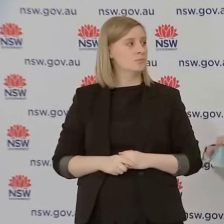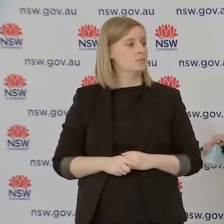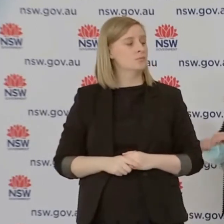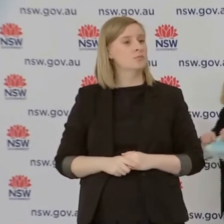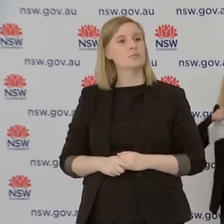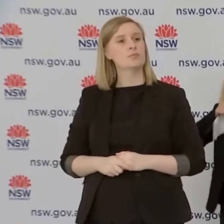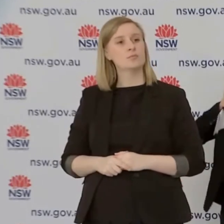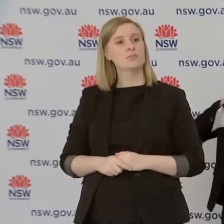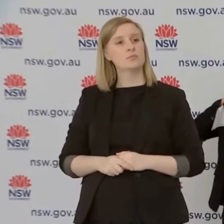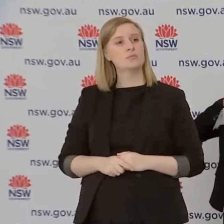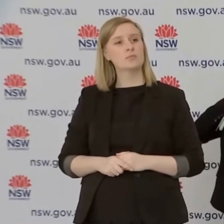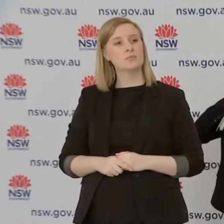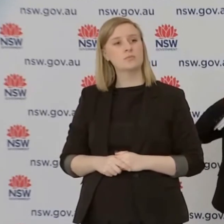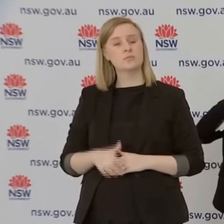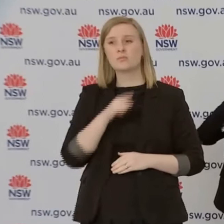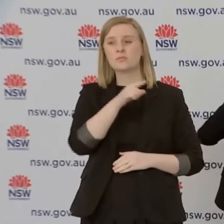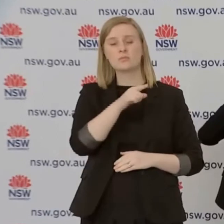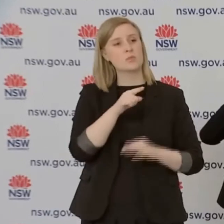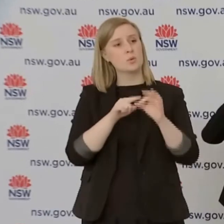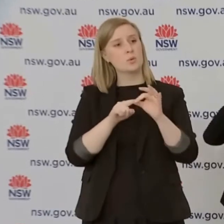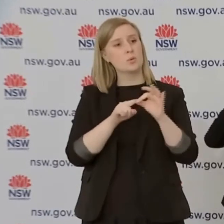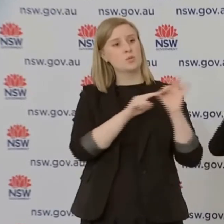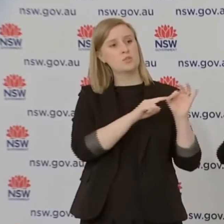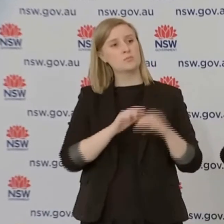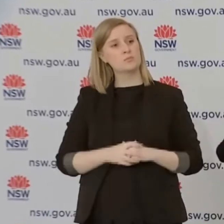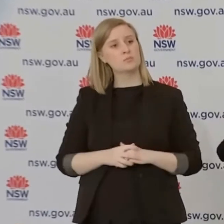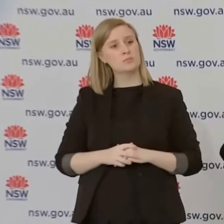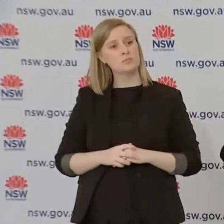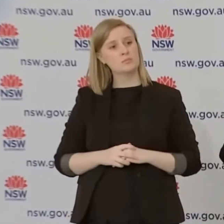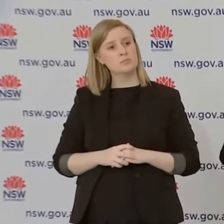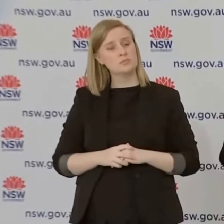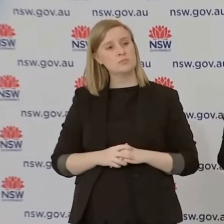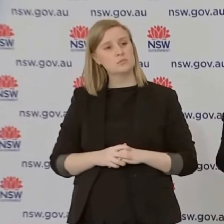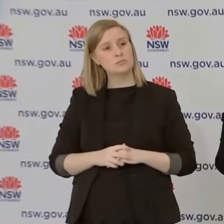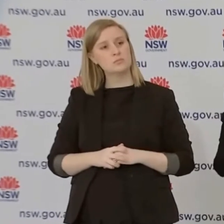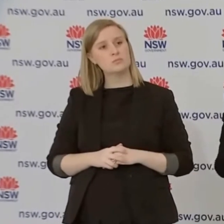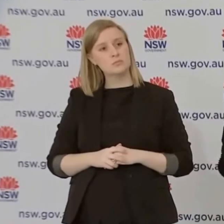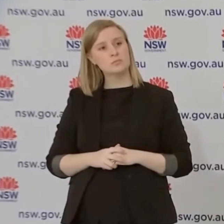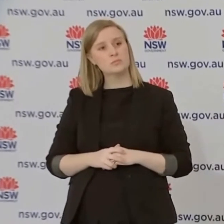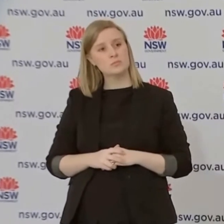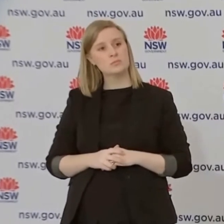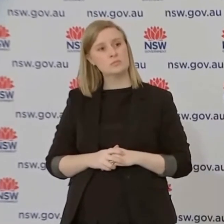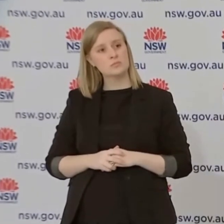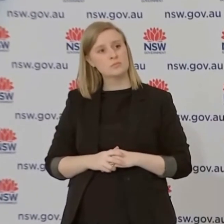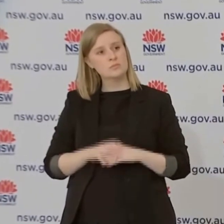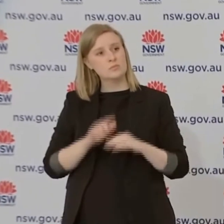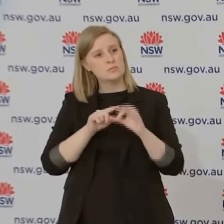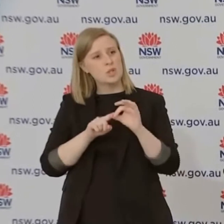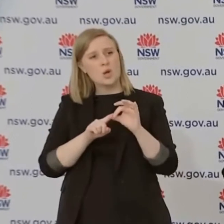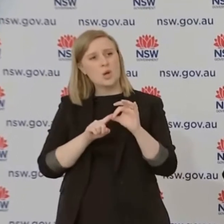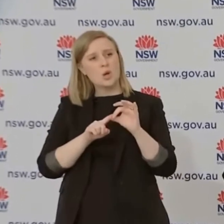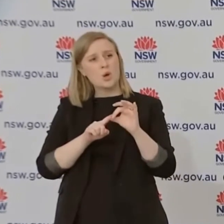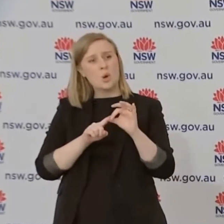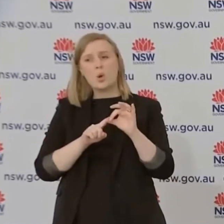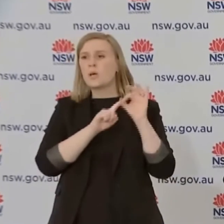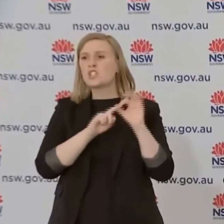Hazard, may I ask you about the ruling in relation to women who have just had a baby? Given the recent memo... So the ruling in relation...